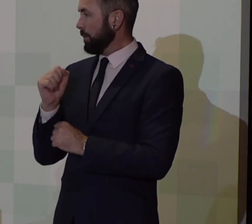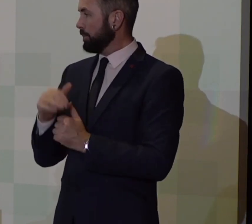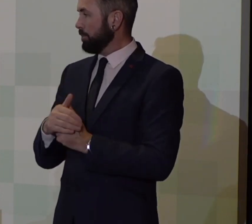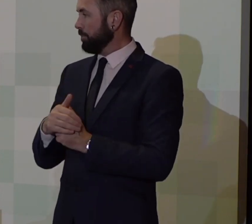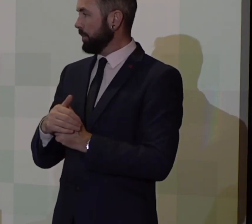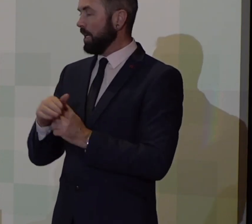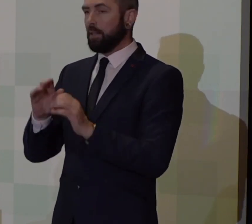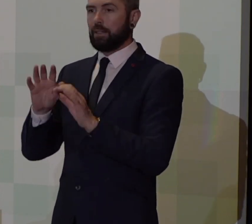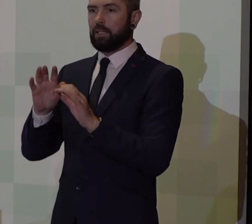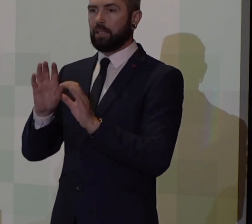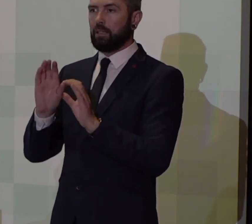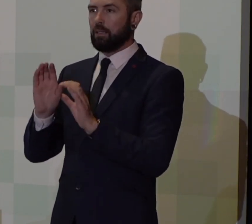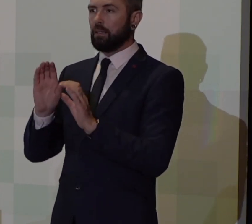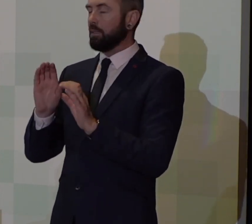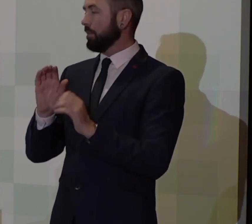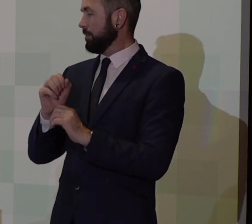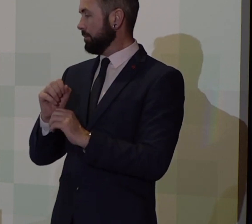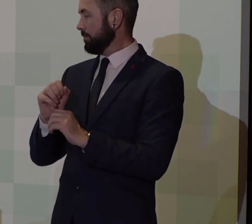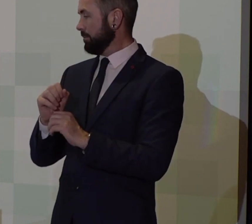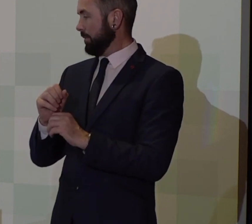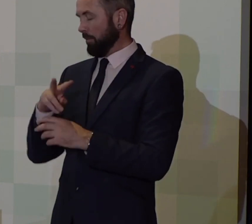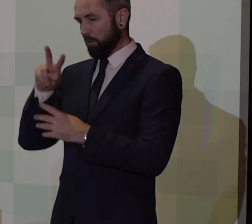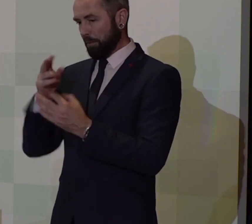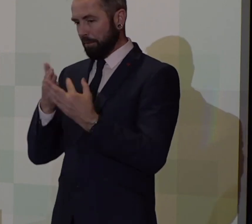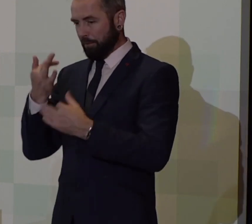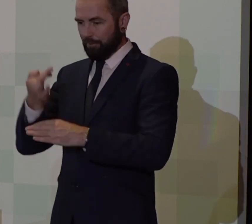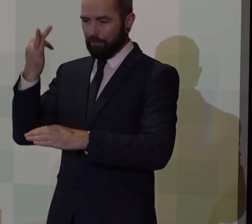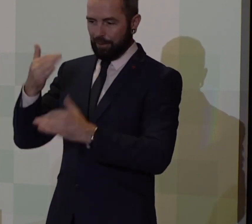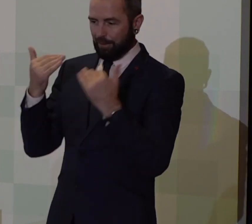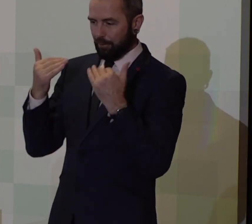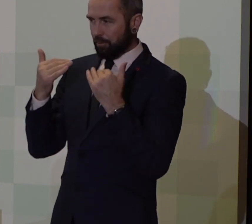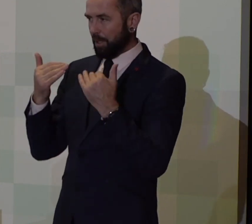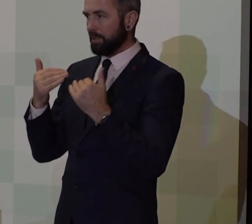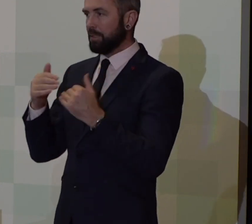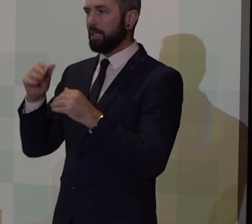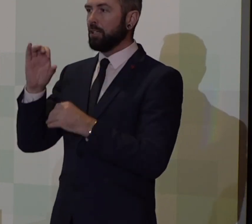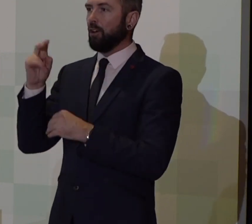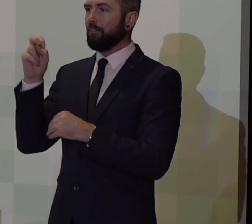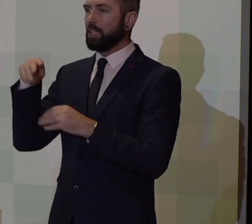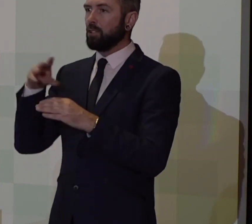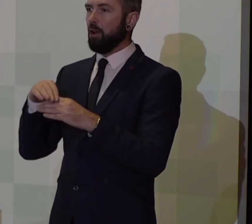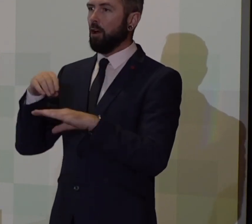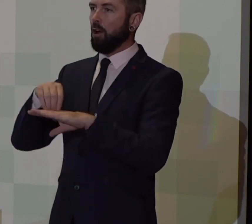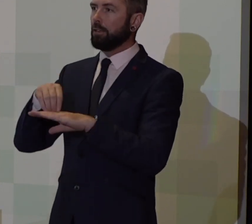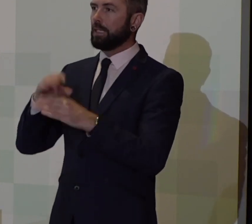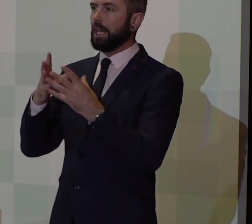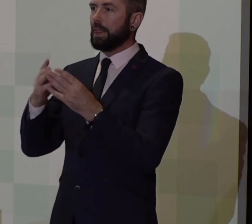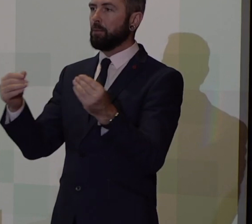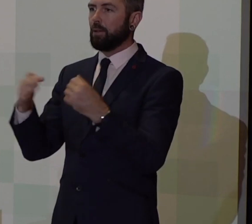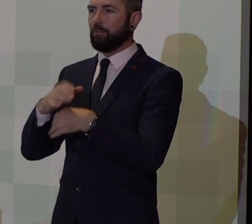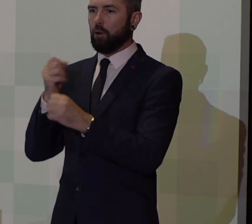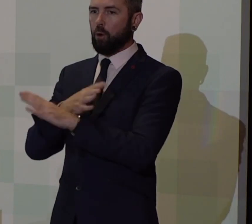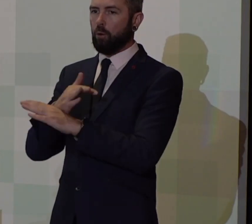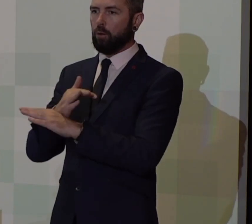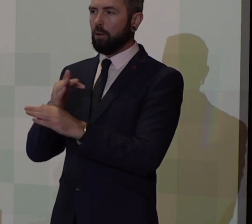the Convention, often have to read all of this because Convention on the Elimination of All Forms